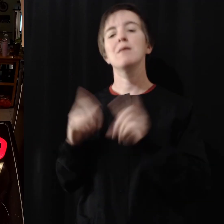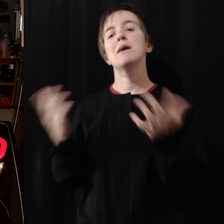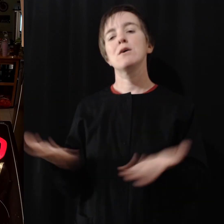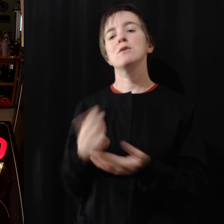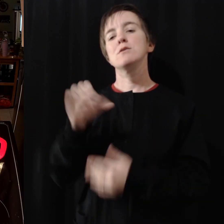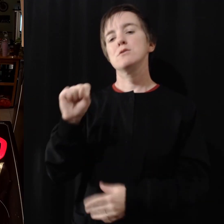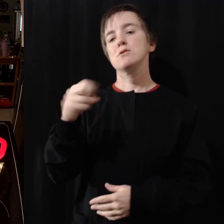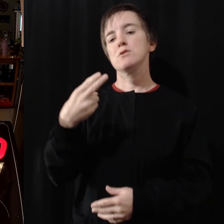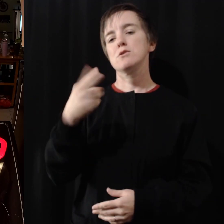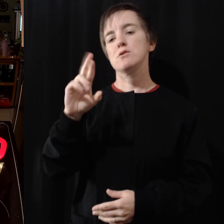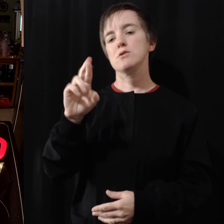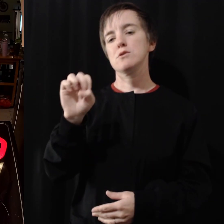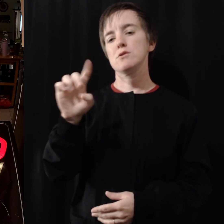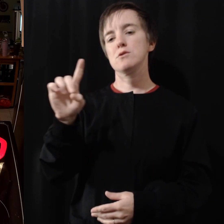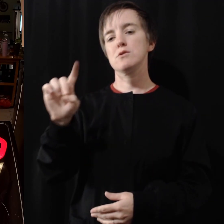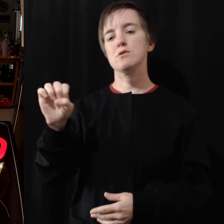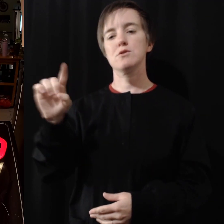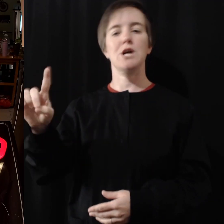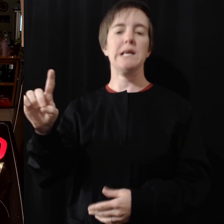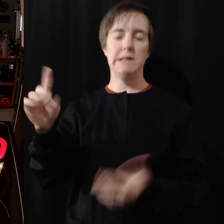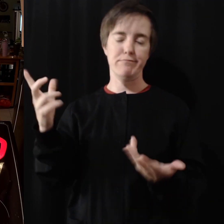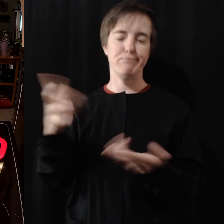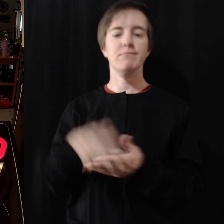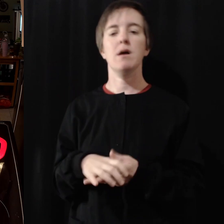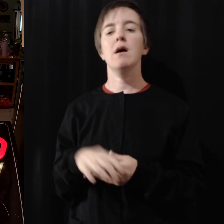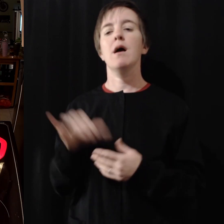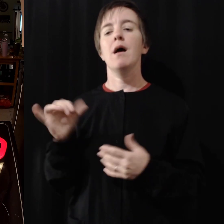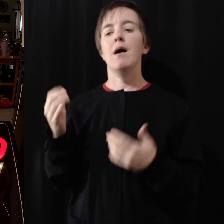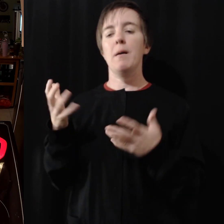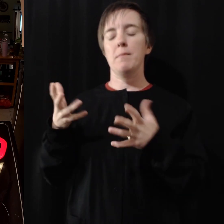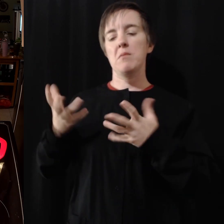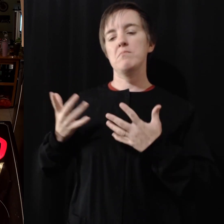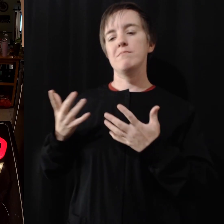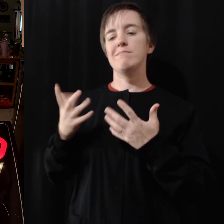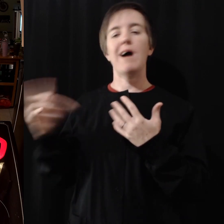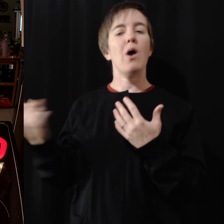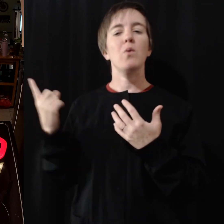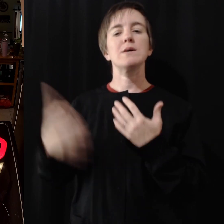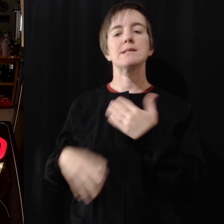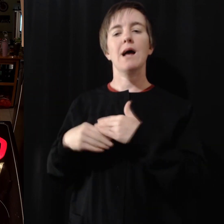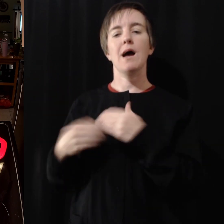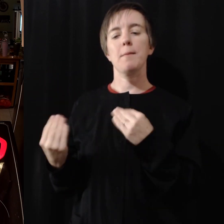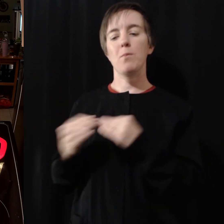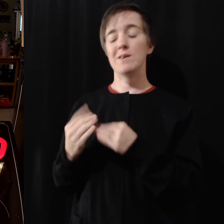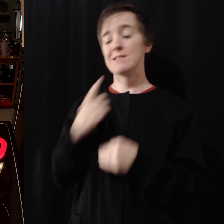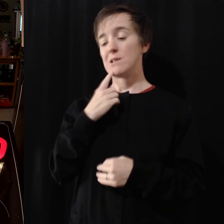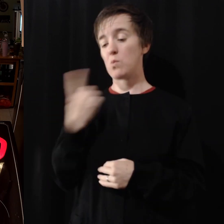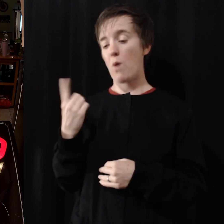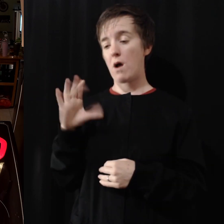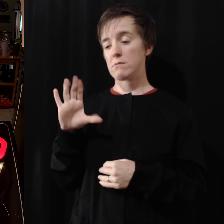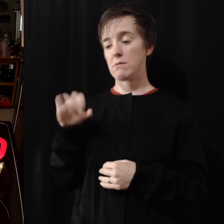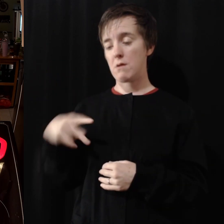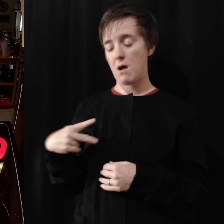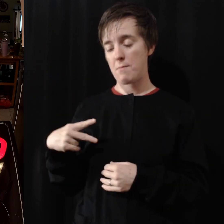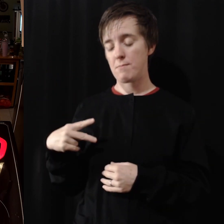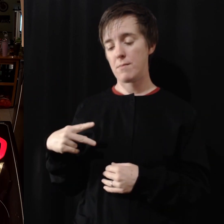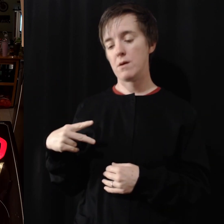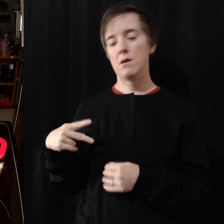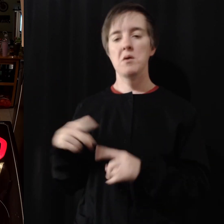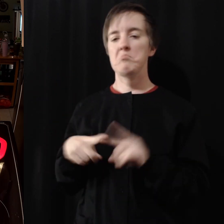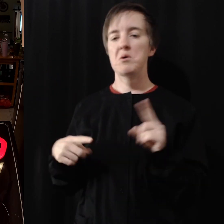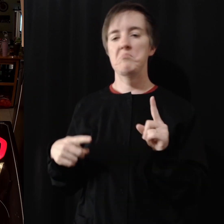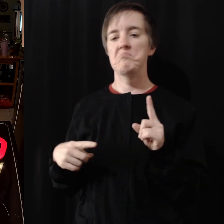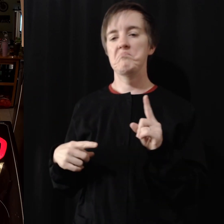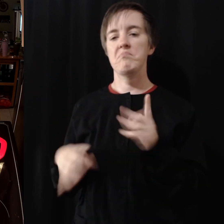cheese. I'm letting it cook, measuring it out a little bit. I always do more. It says a cup of cheddar